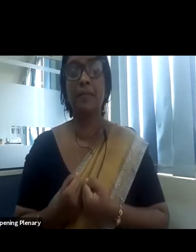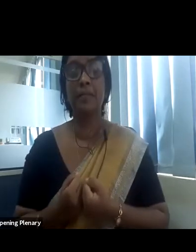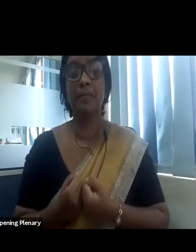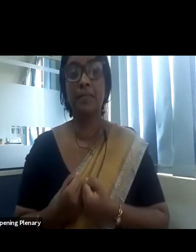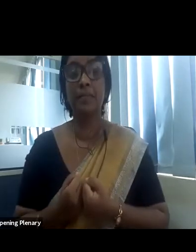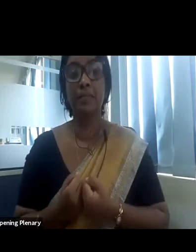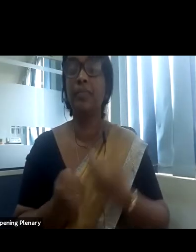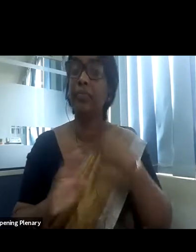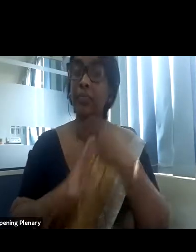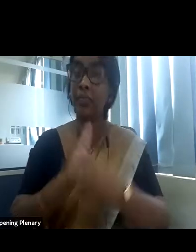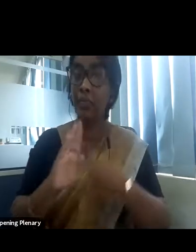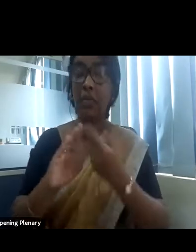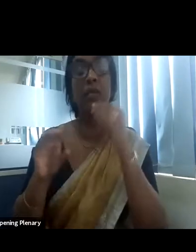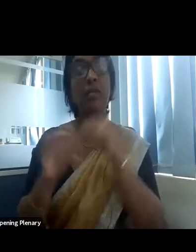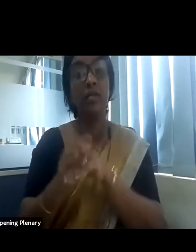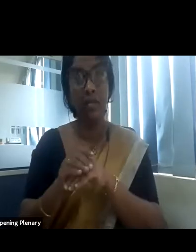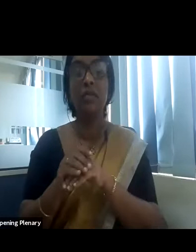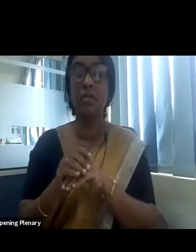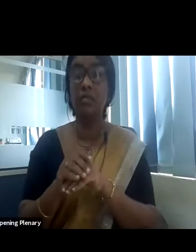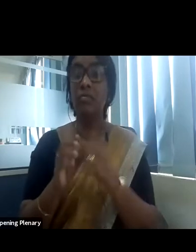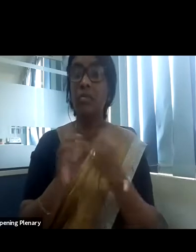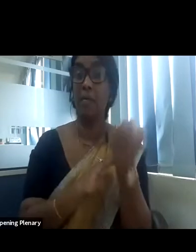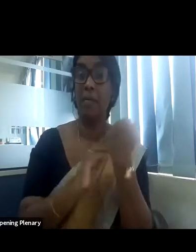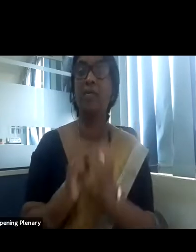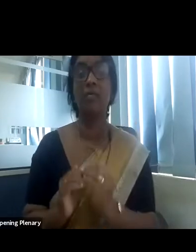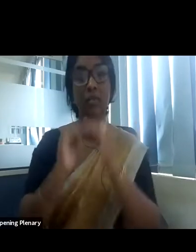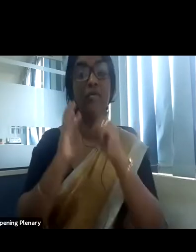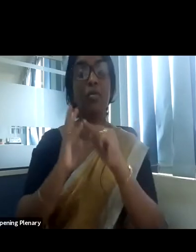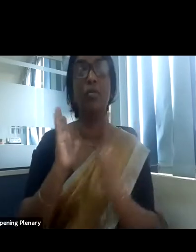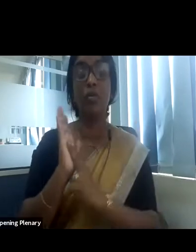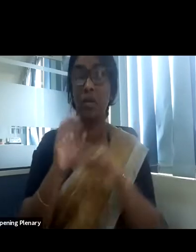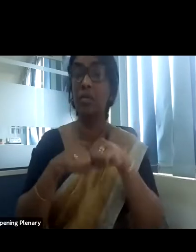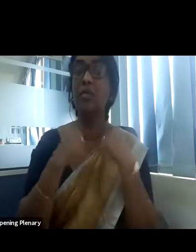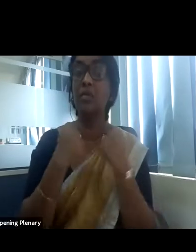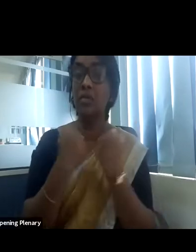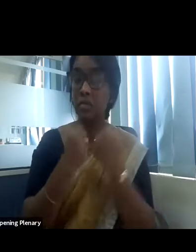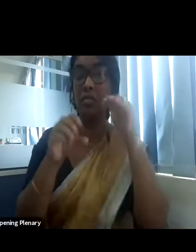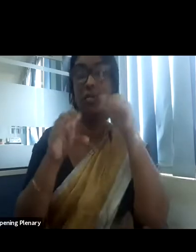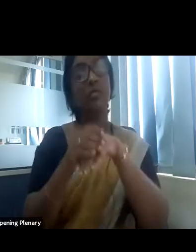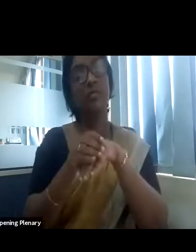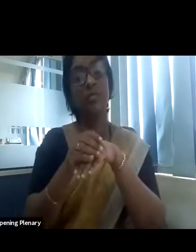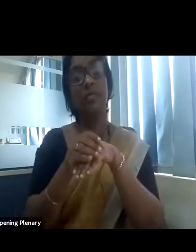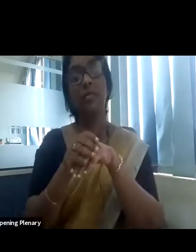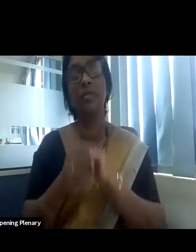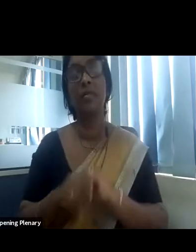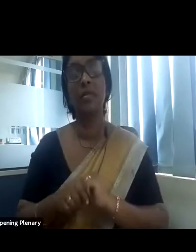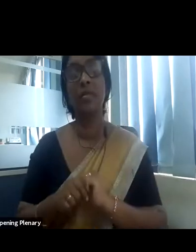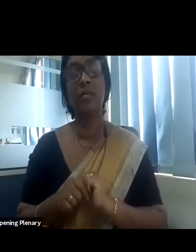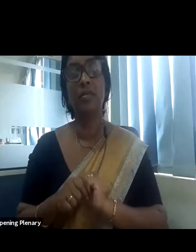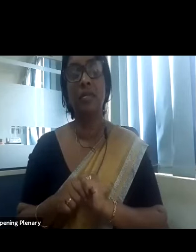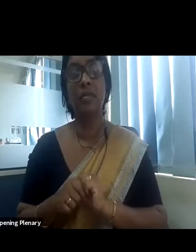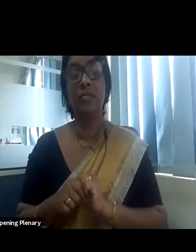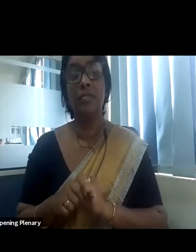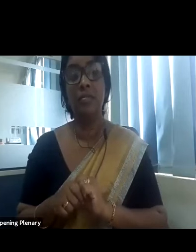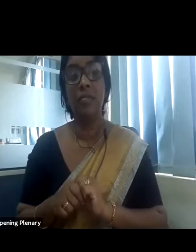Now, across the United Nations system, there is a renewed emphasis on partnering, as was just said,